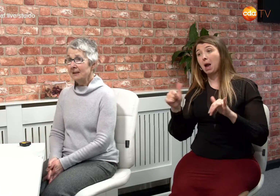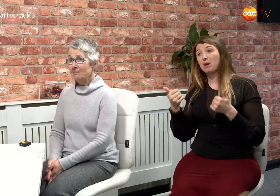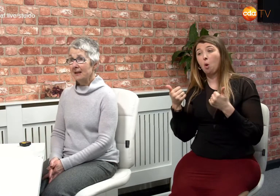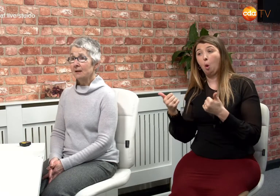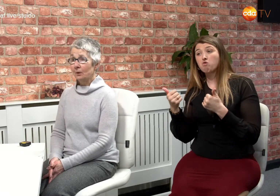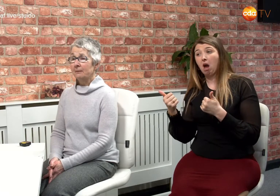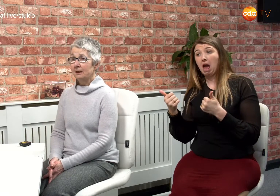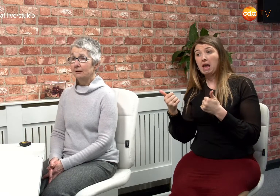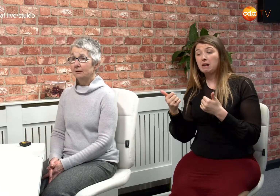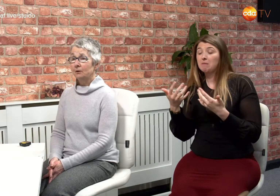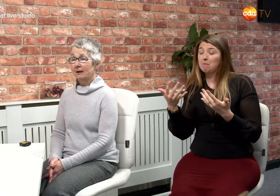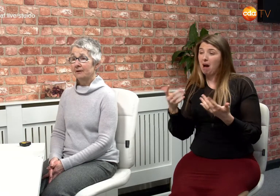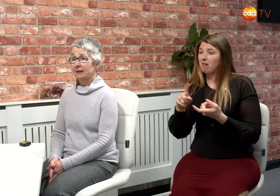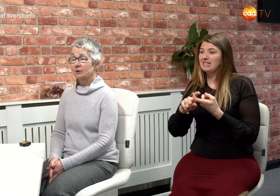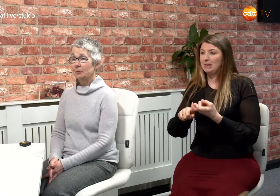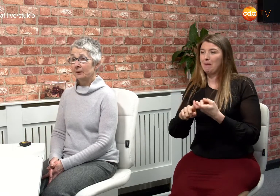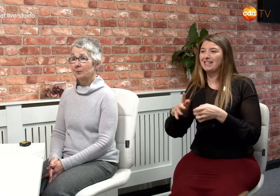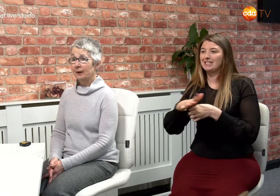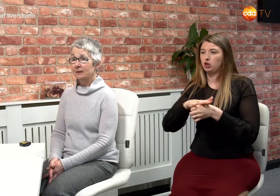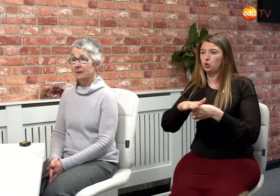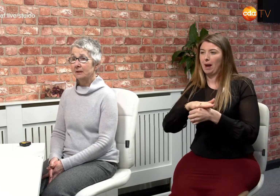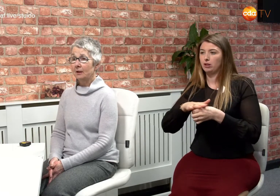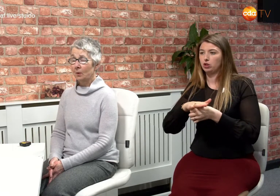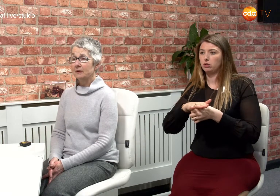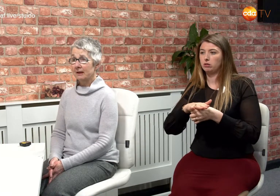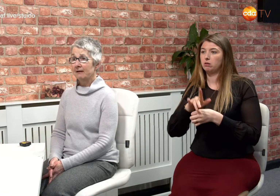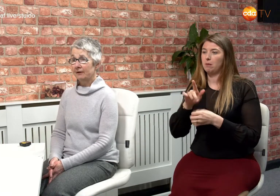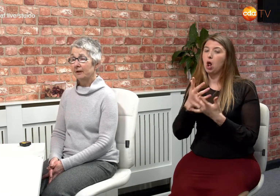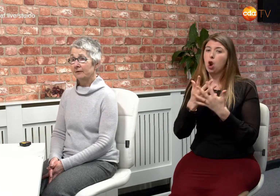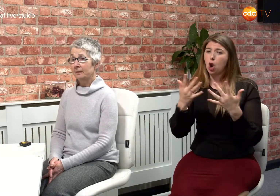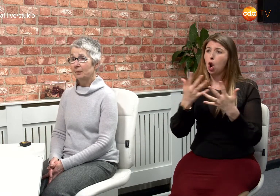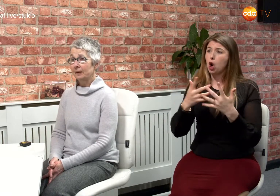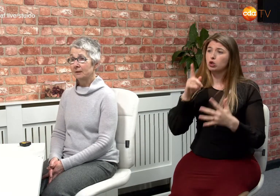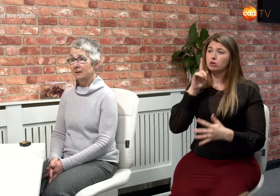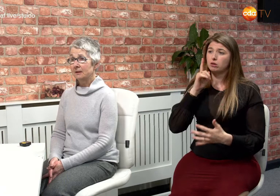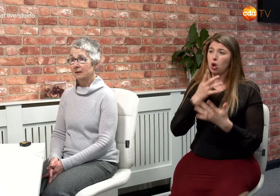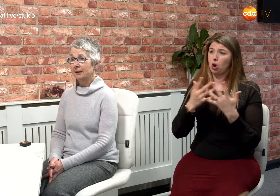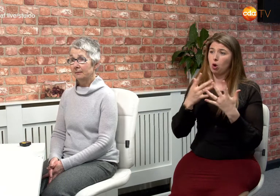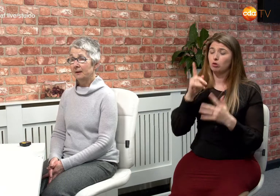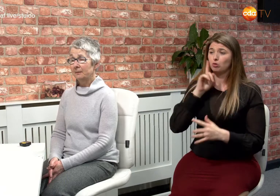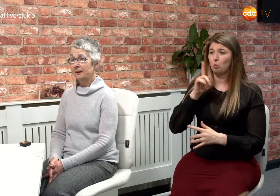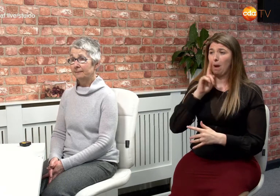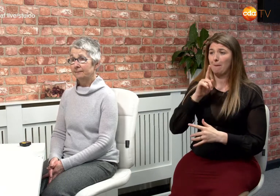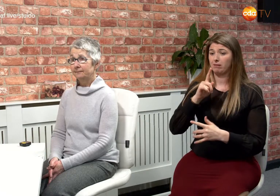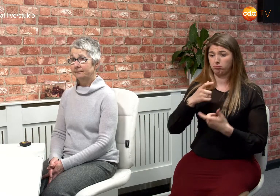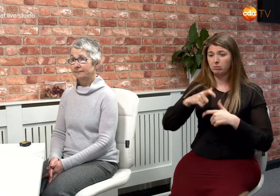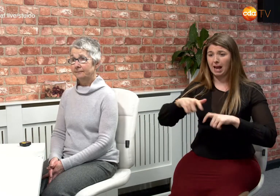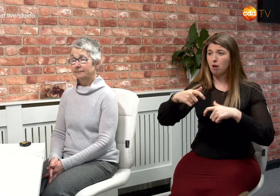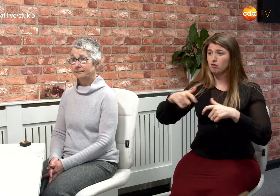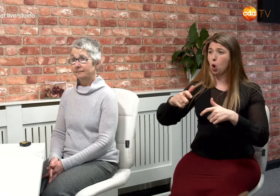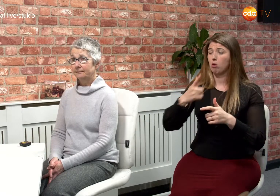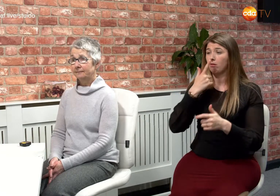But many, many women who have an ectopic pregnancy go on to have a healthy pregnancy and baby.